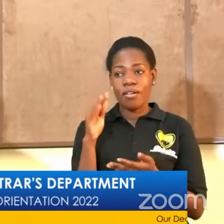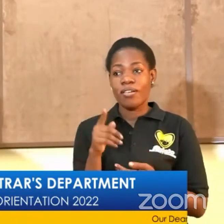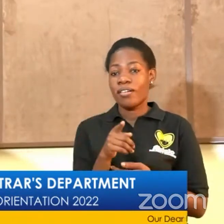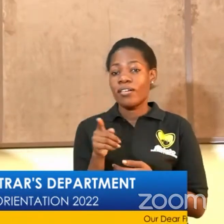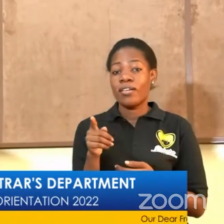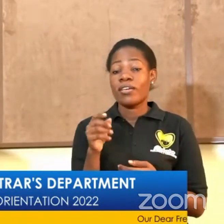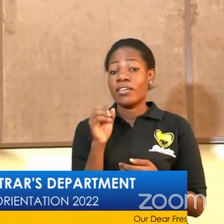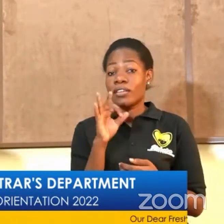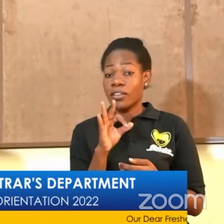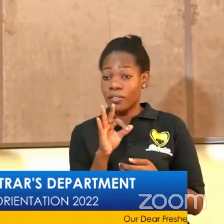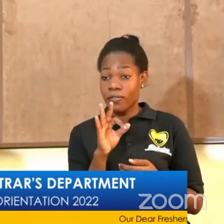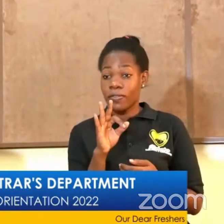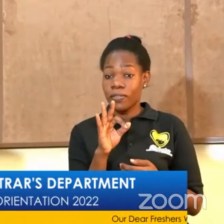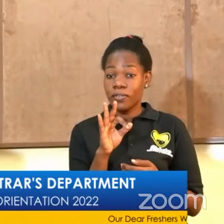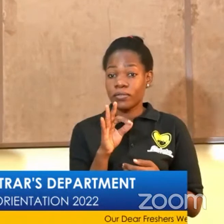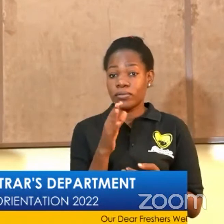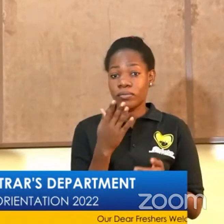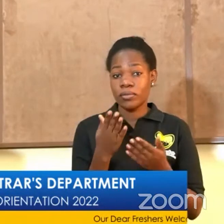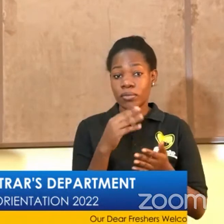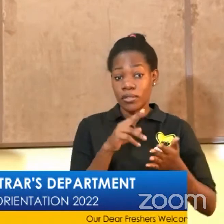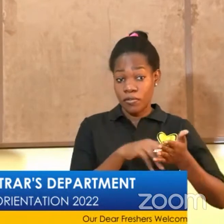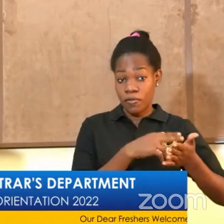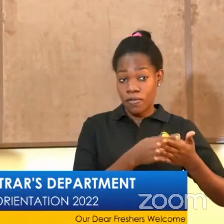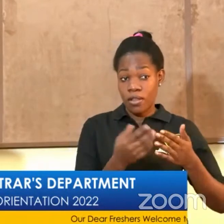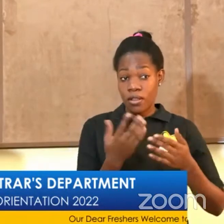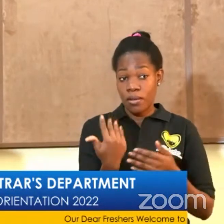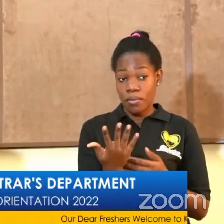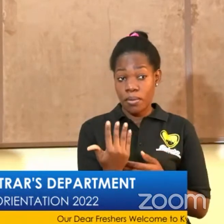In case you fail a paper,